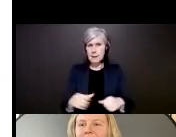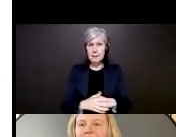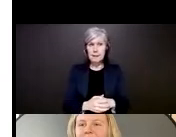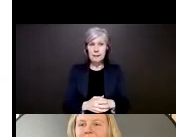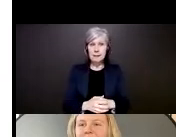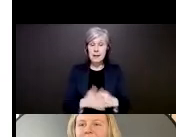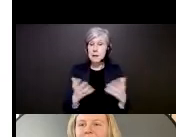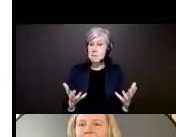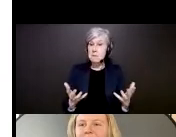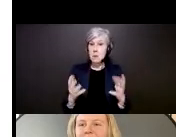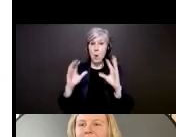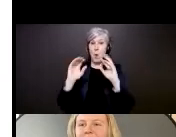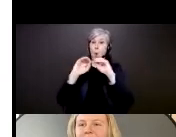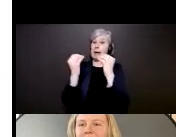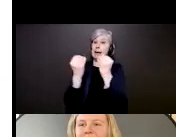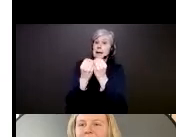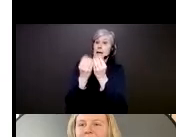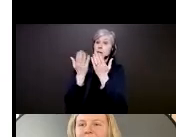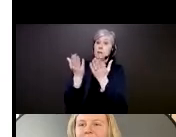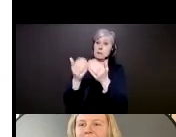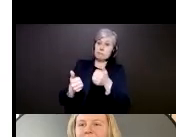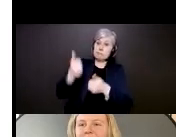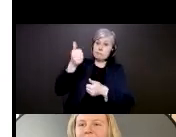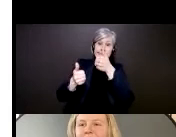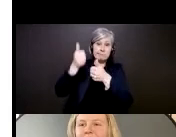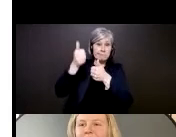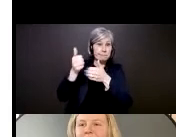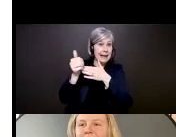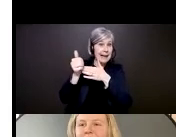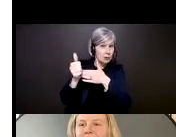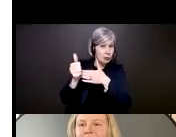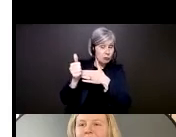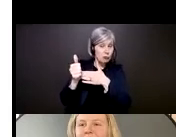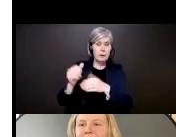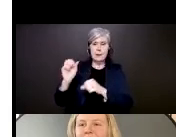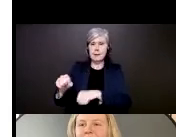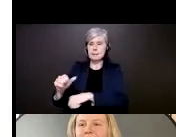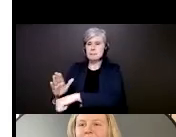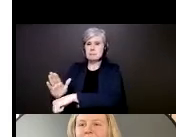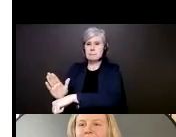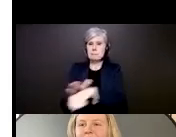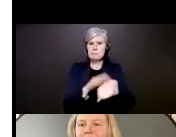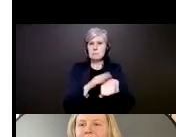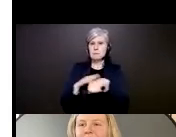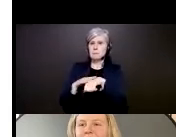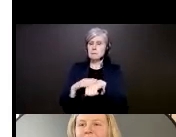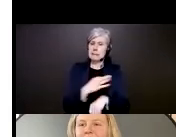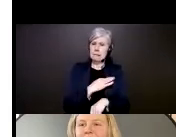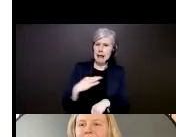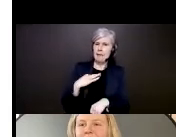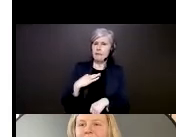all sectors can commit to also teaching their staff to recognize, respond, and refer, to learn about and